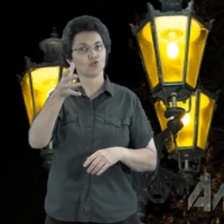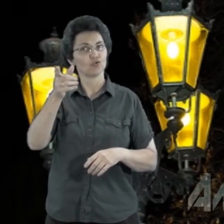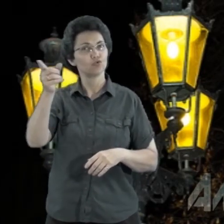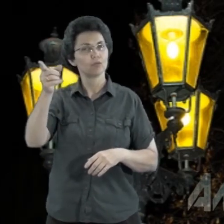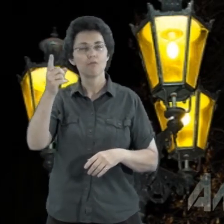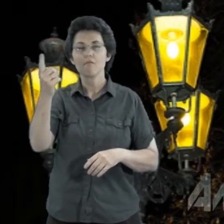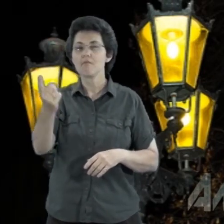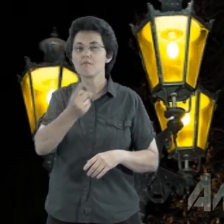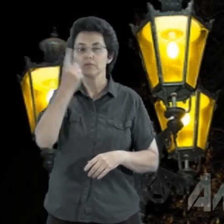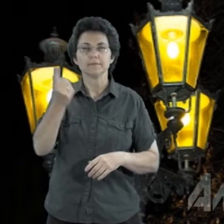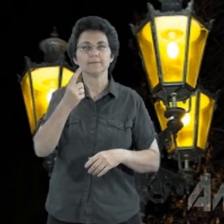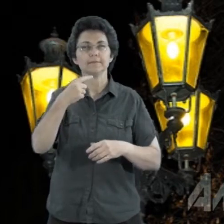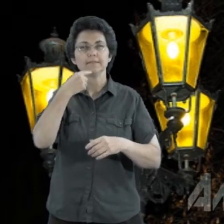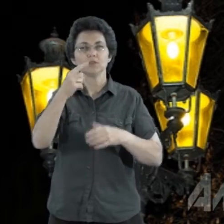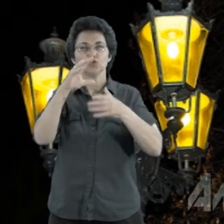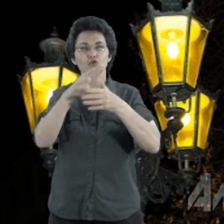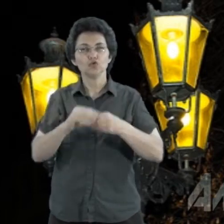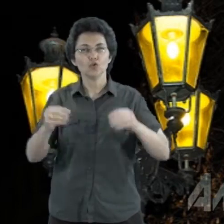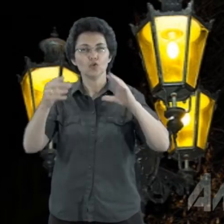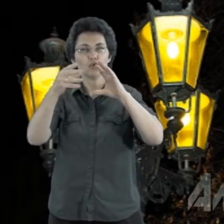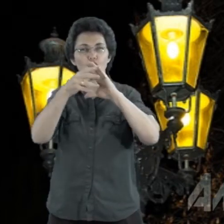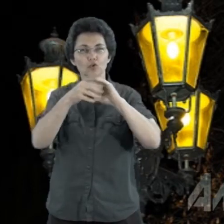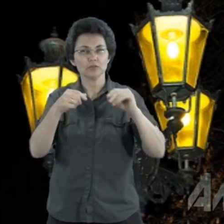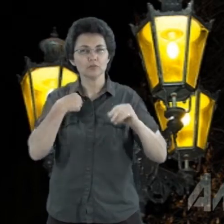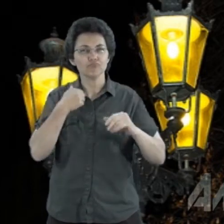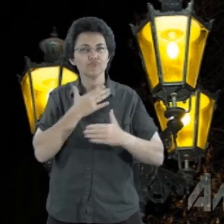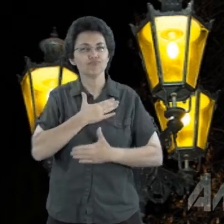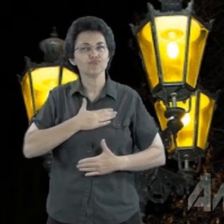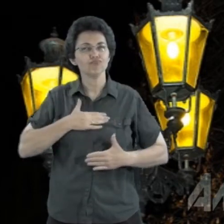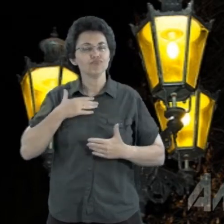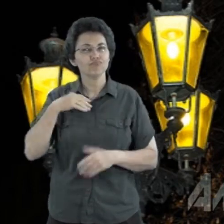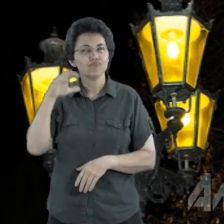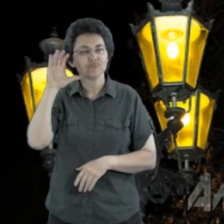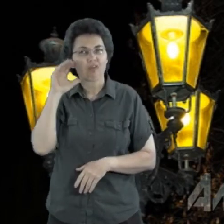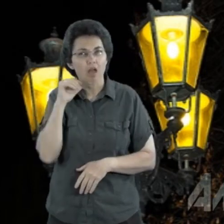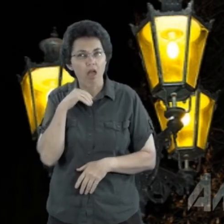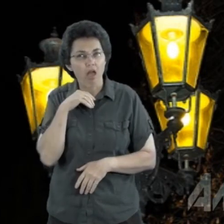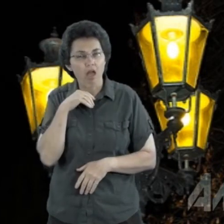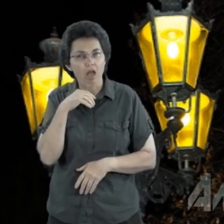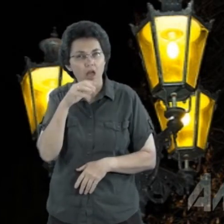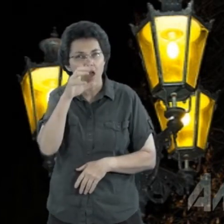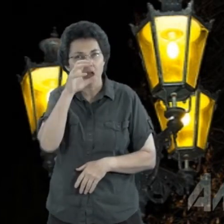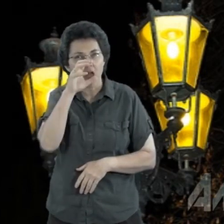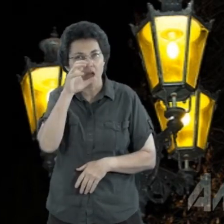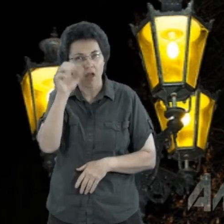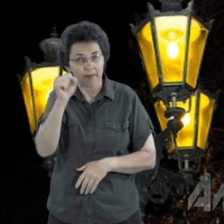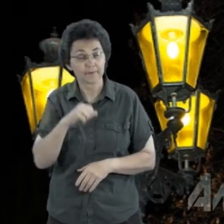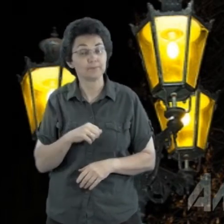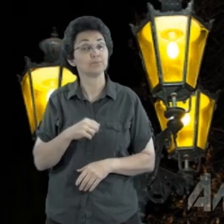My grandmother was a storyteller. She always fascinated me with her tales.